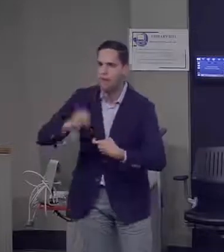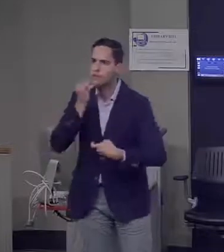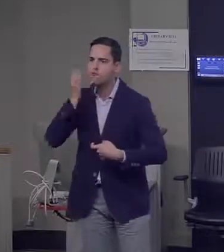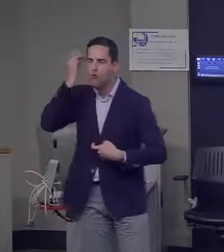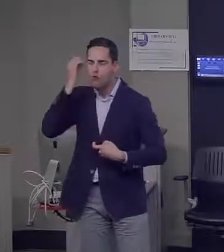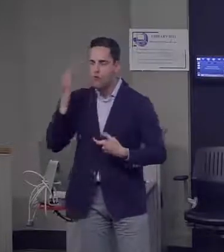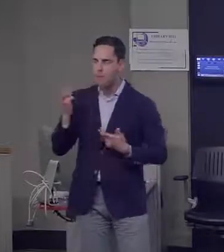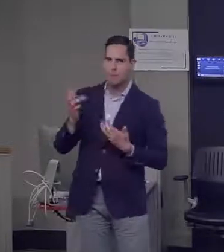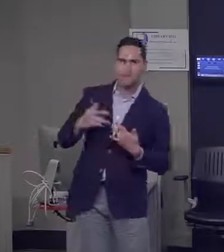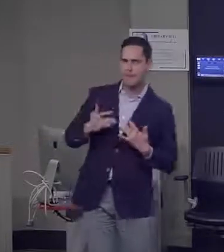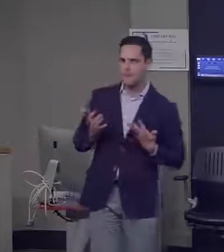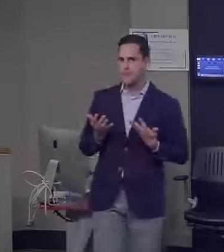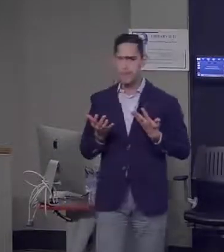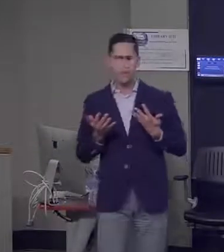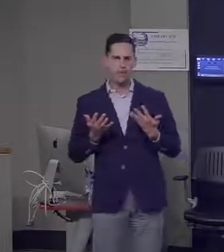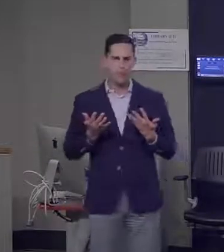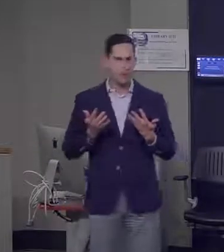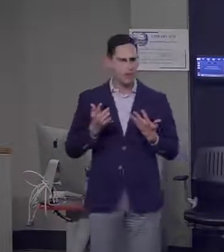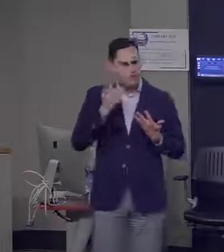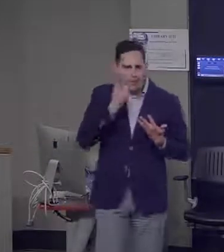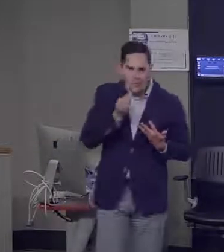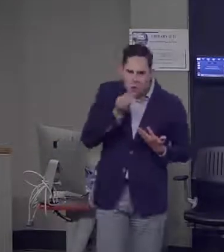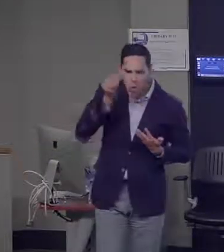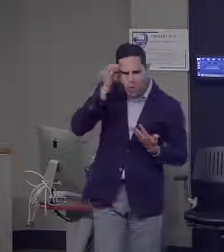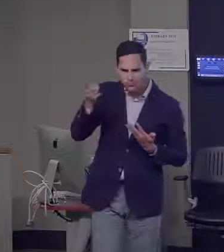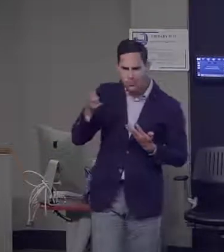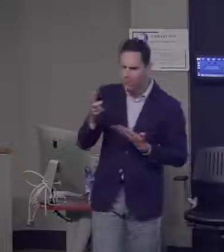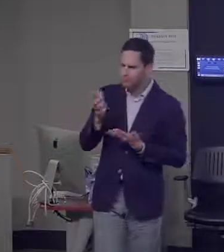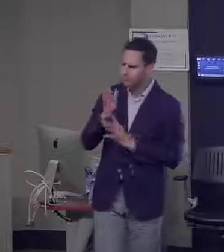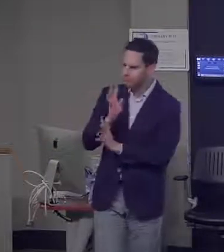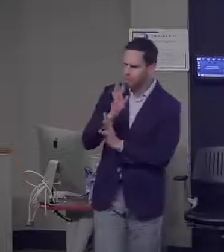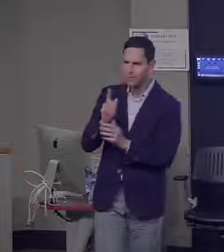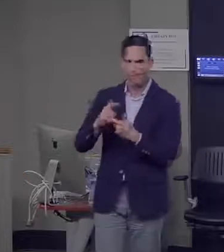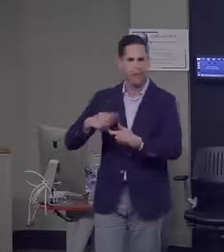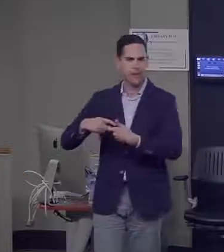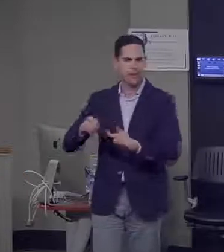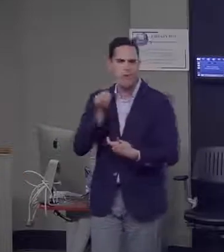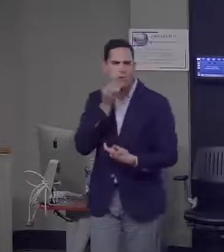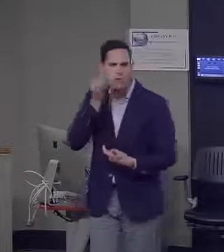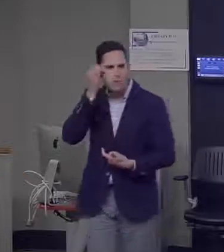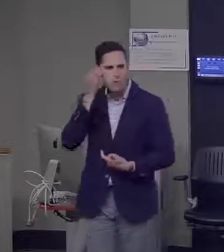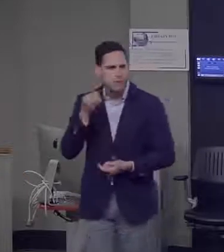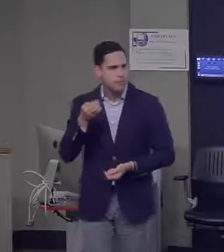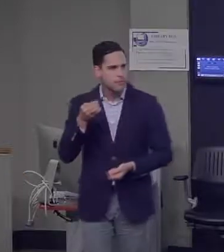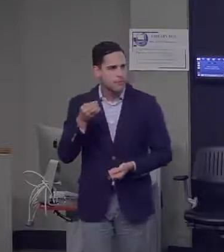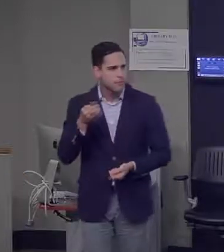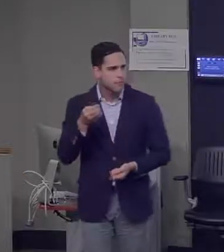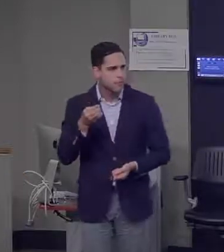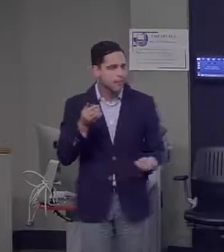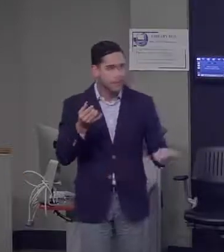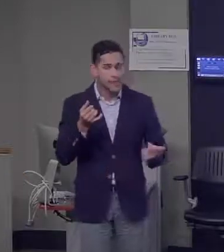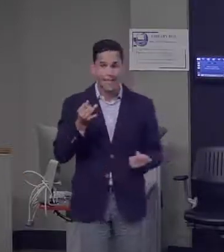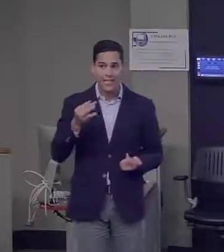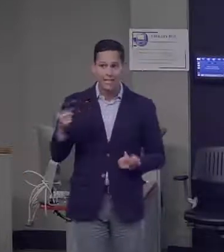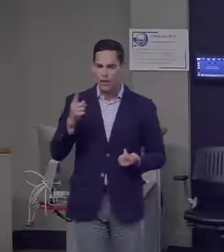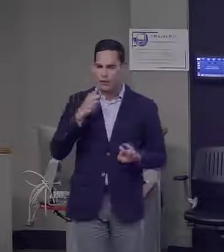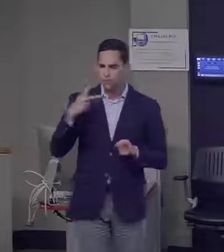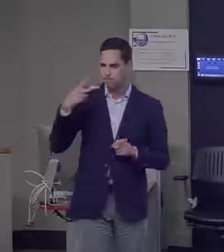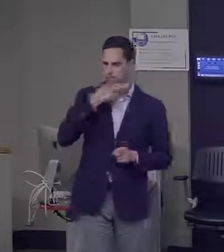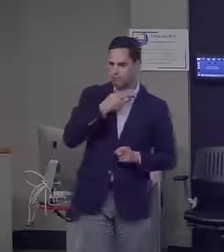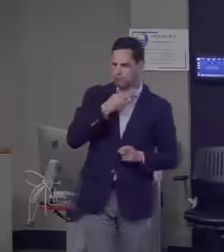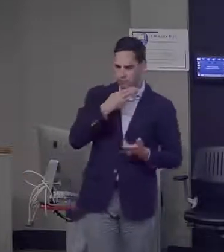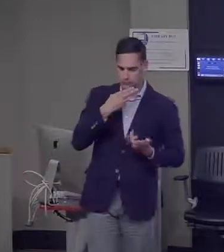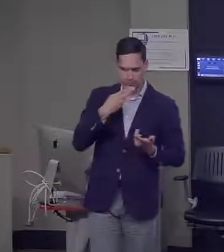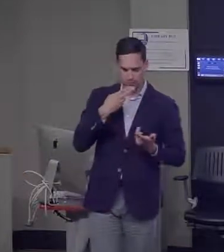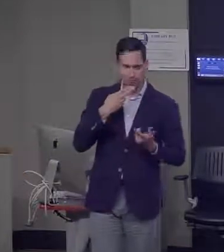language. Yes. And Yes, if it's they, true. it's honest to God true. And if they're not using Spanish with their children, you can see